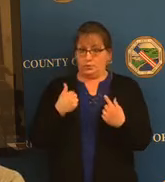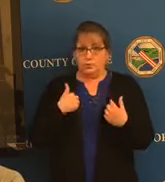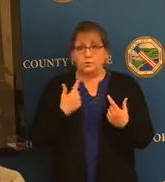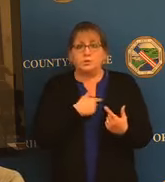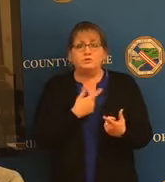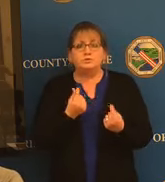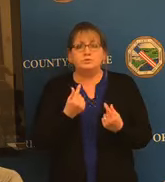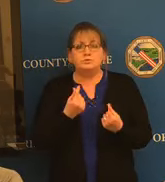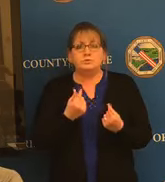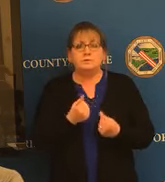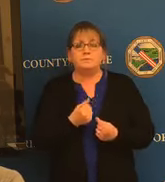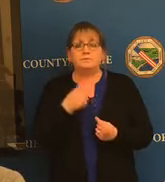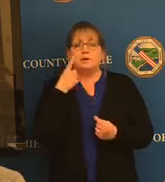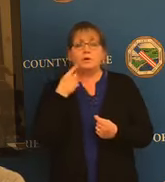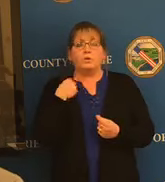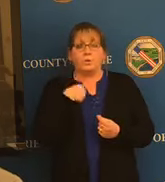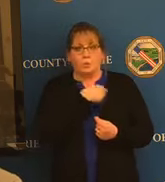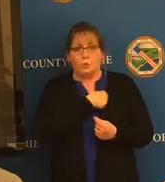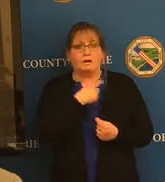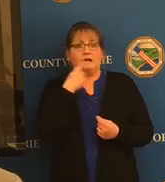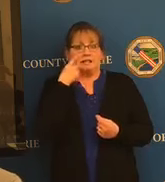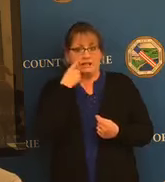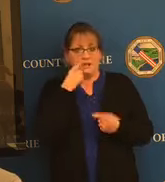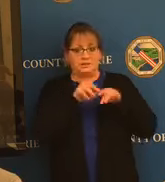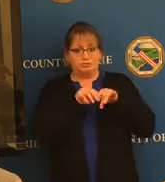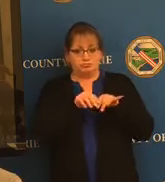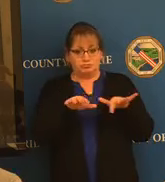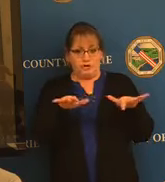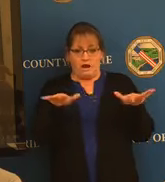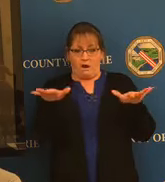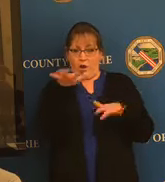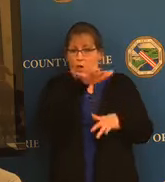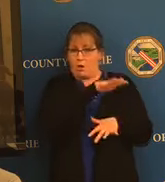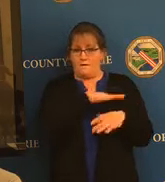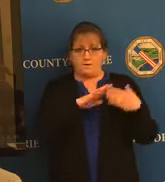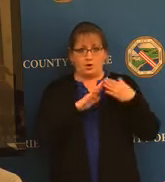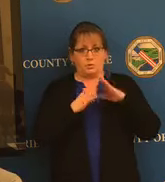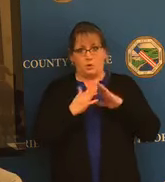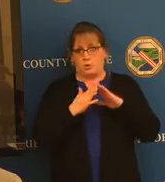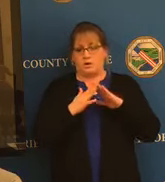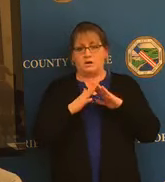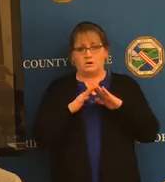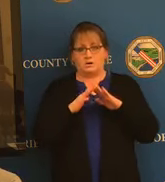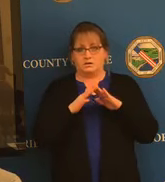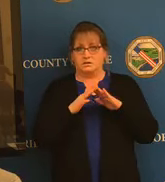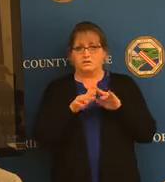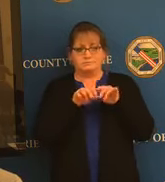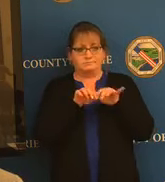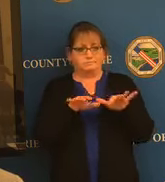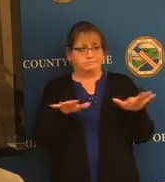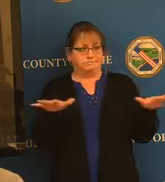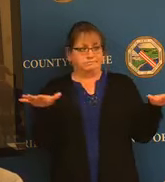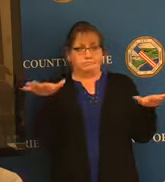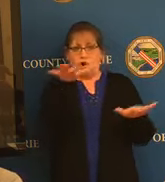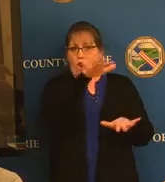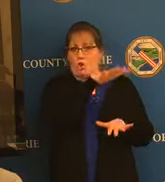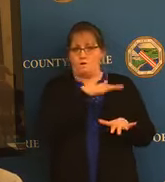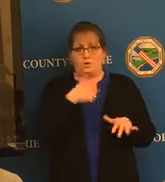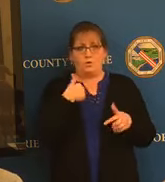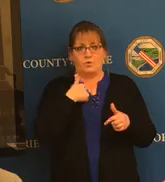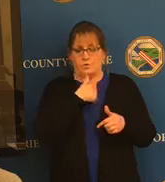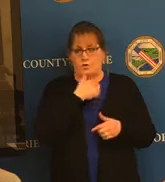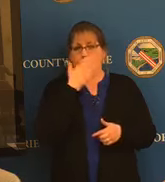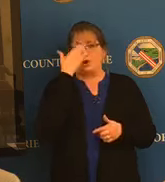that COVID-19 is spread throughout our community, there is widespread community spread, and we know